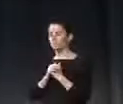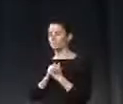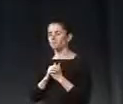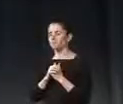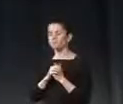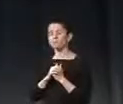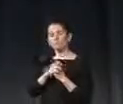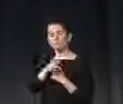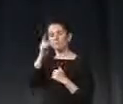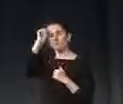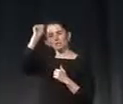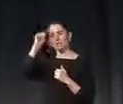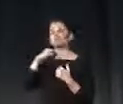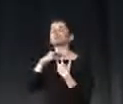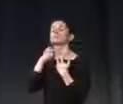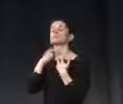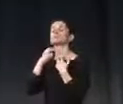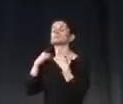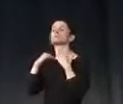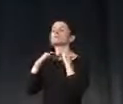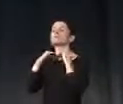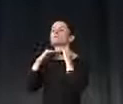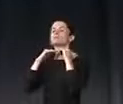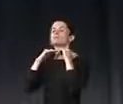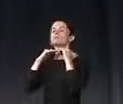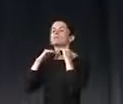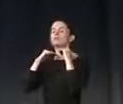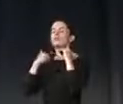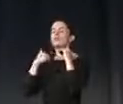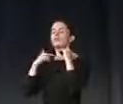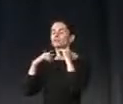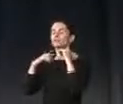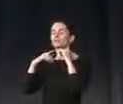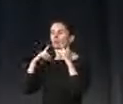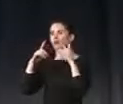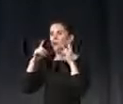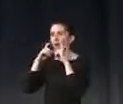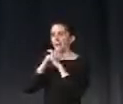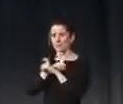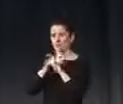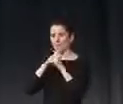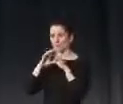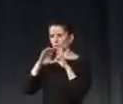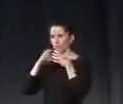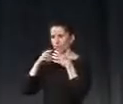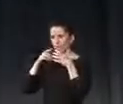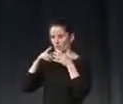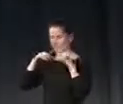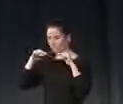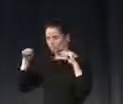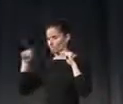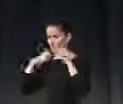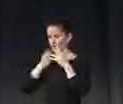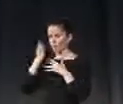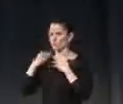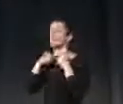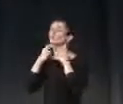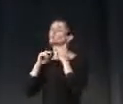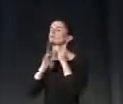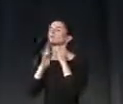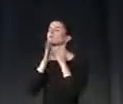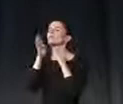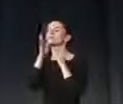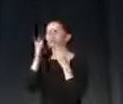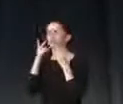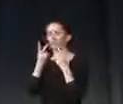cords passed a complex set of airborne vibrations through the vocal tract. 2 or 3 overtones, reinforced, determined the